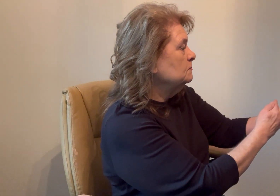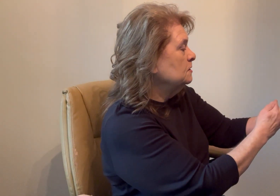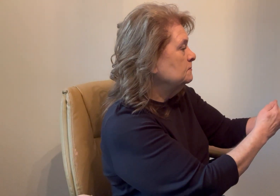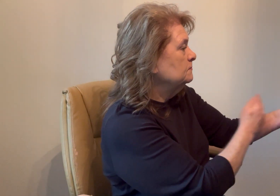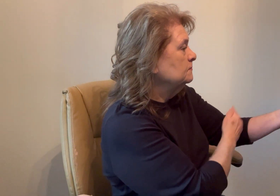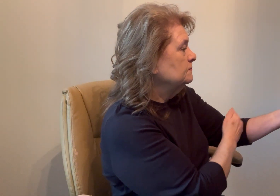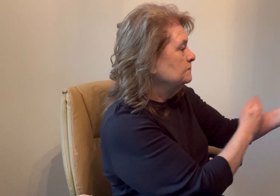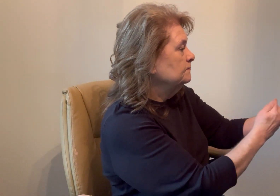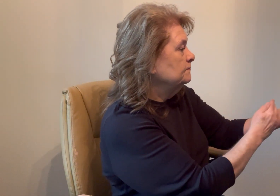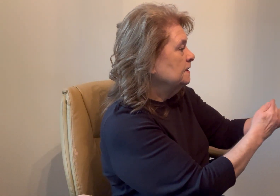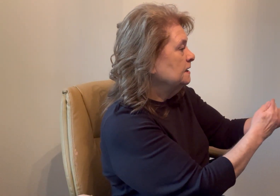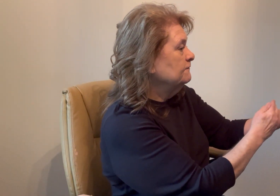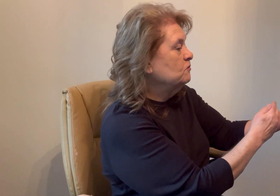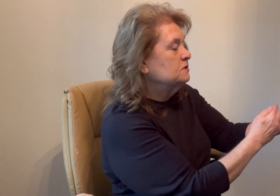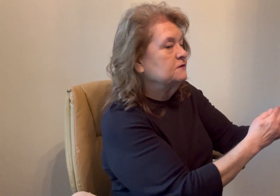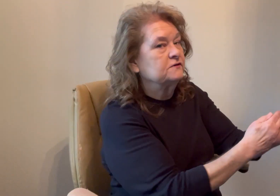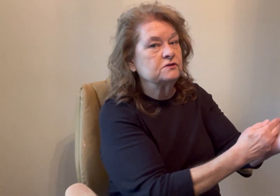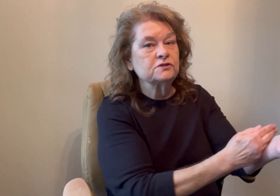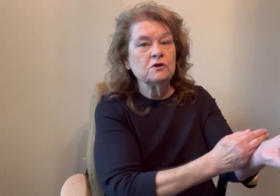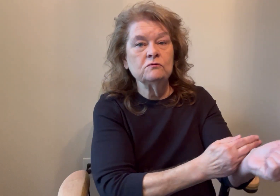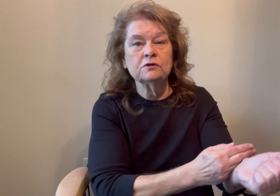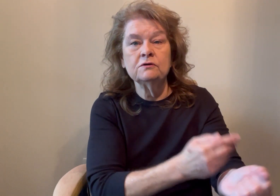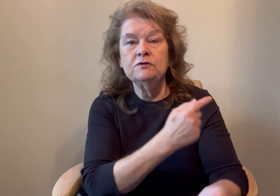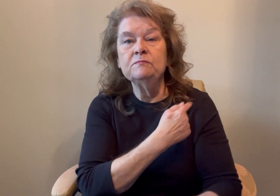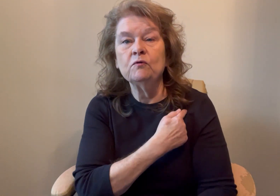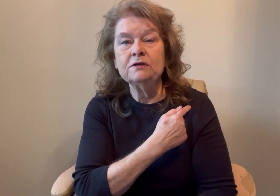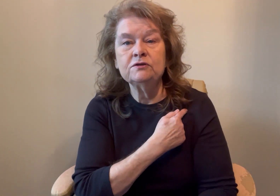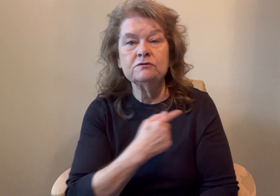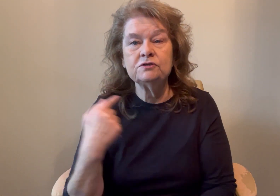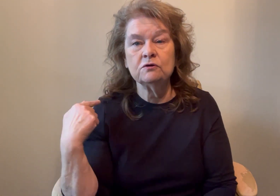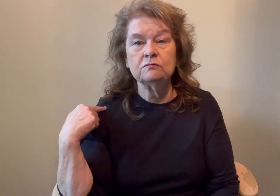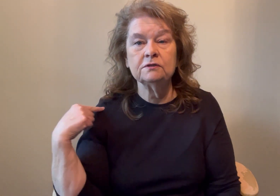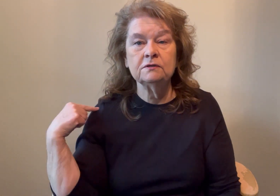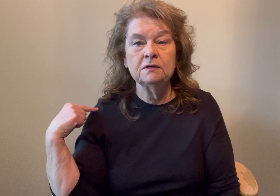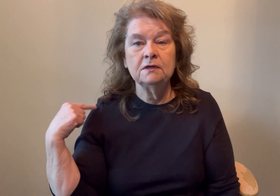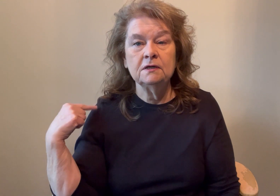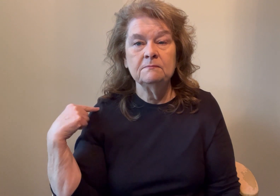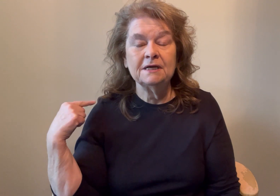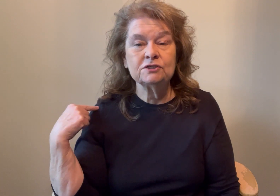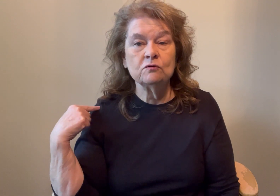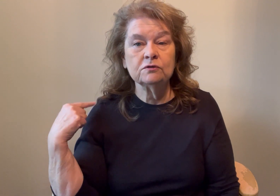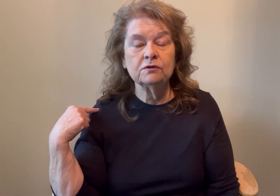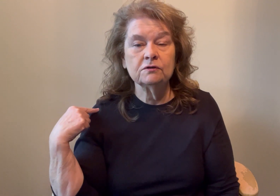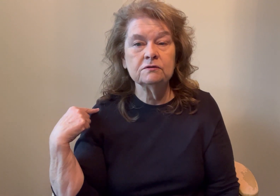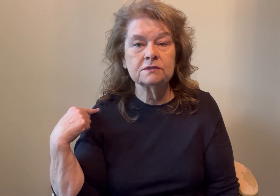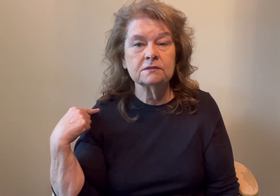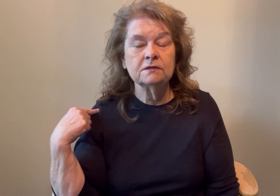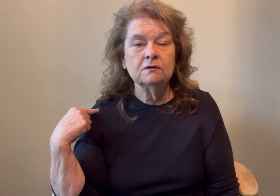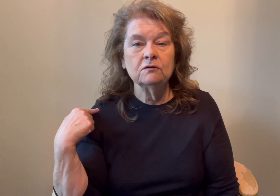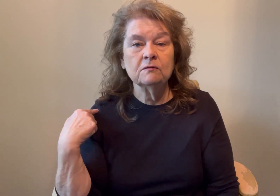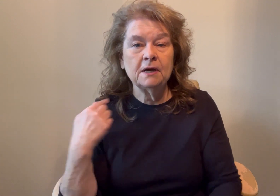arm. And of course, if it's your shoulder, you would point to your shoulder. My shoulder hurts. Or my